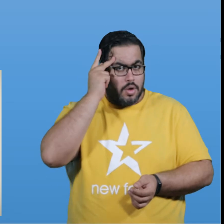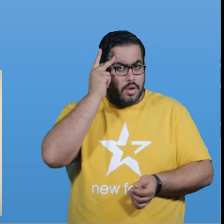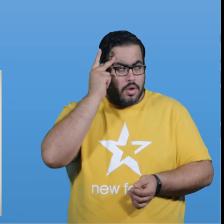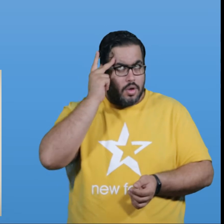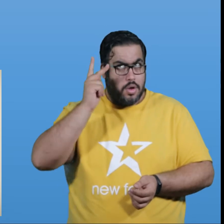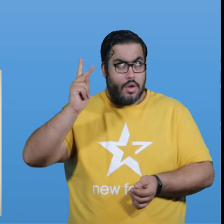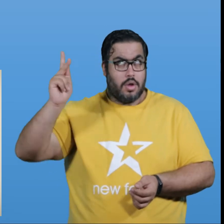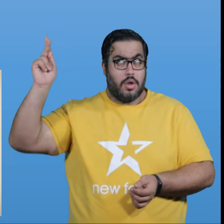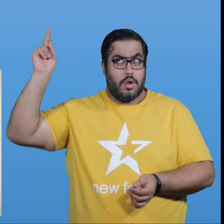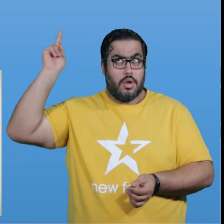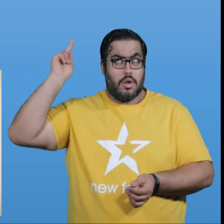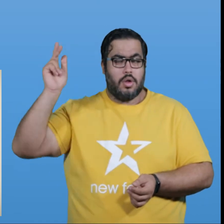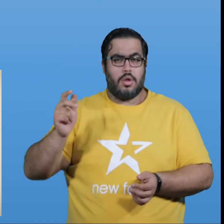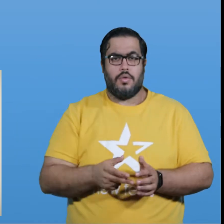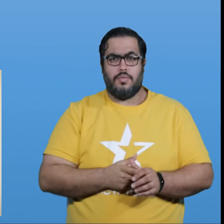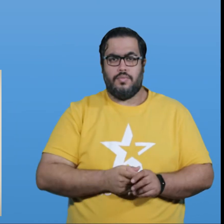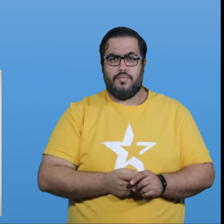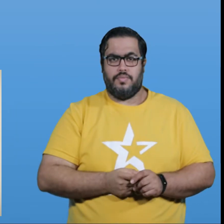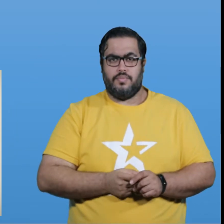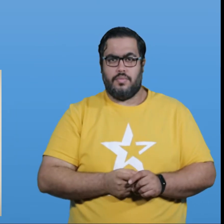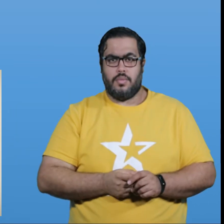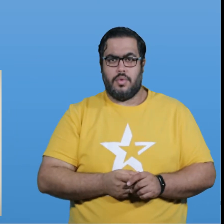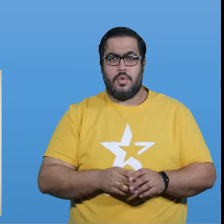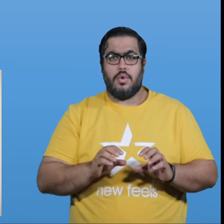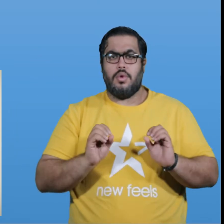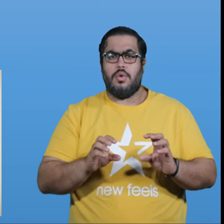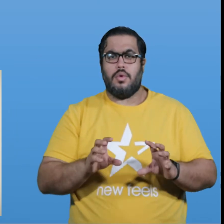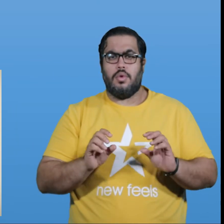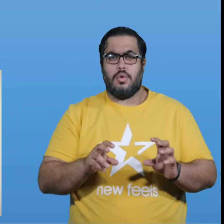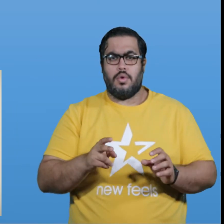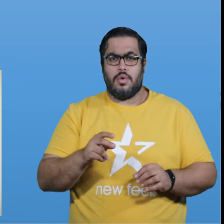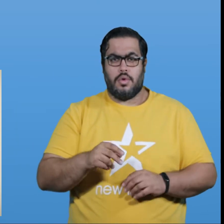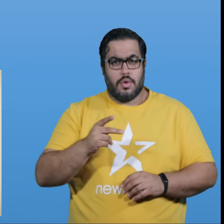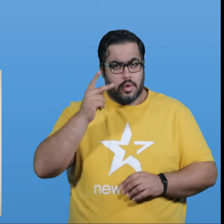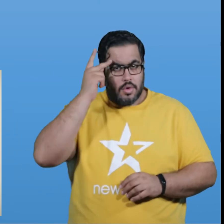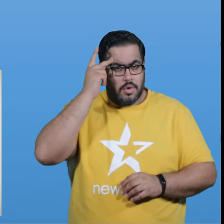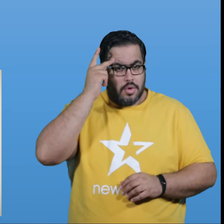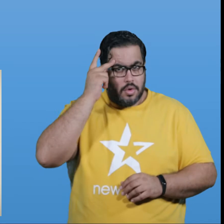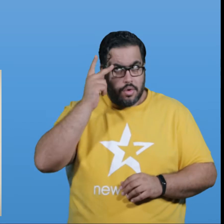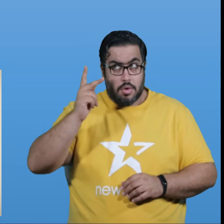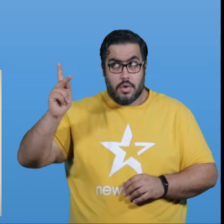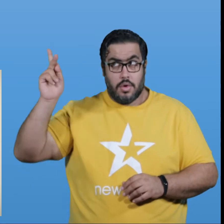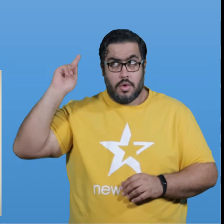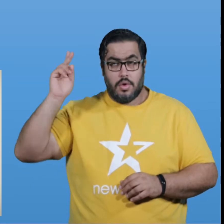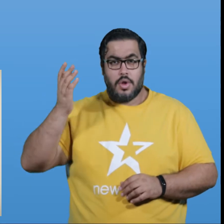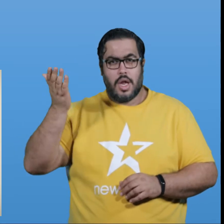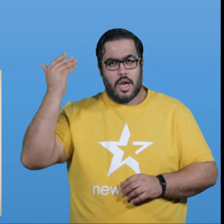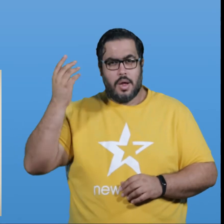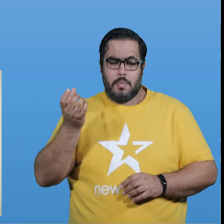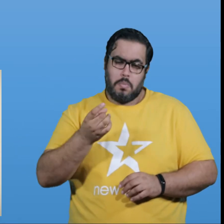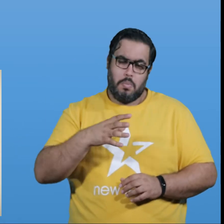adorned with gold Arabic calligraphy in celebration of Eid al-Fitr and Eid al-Adha. Just like the image you see